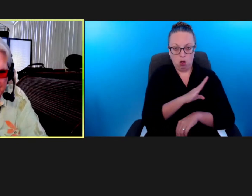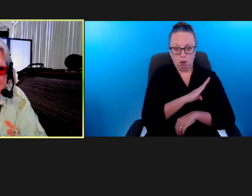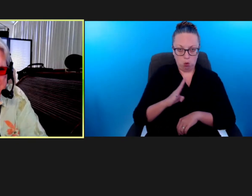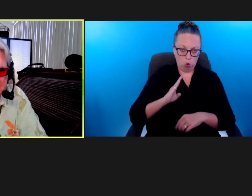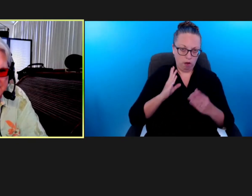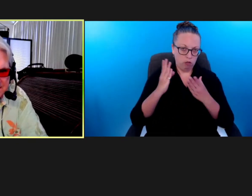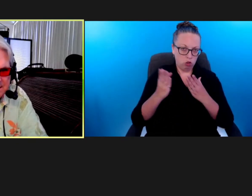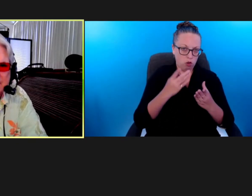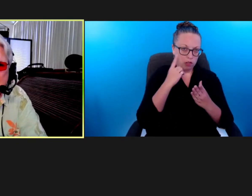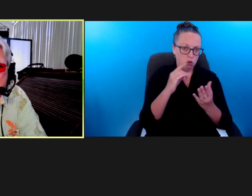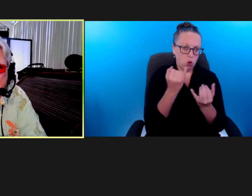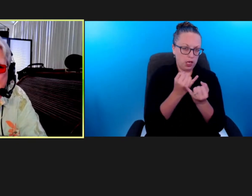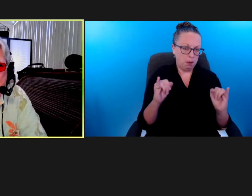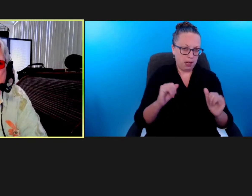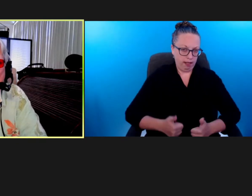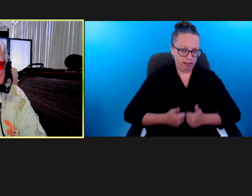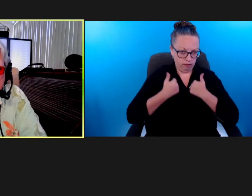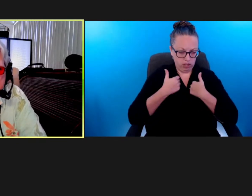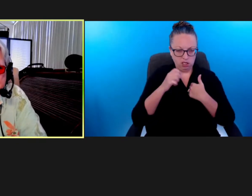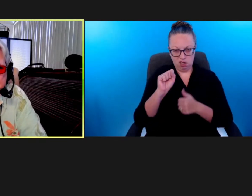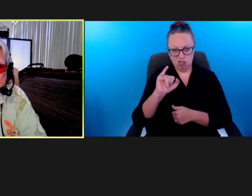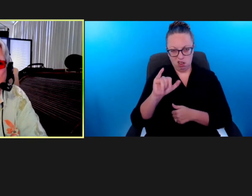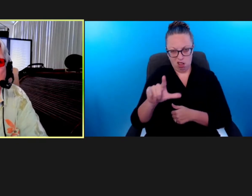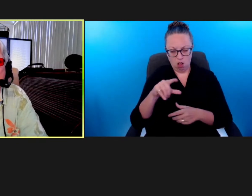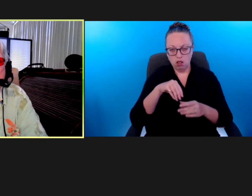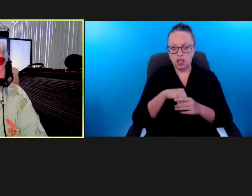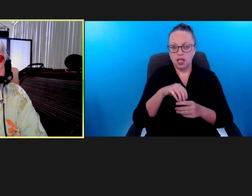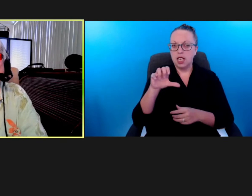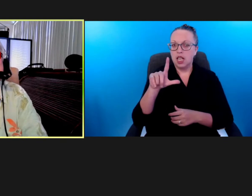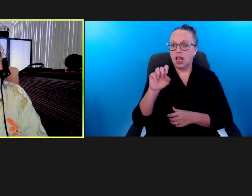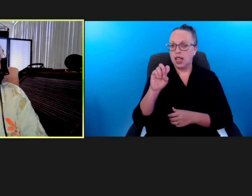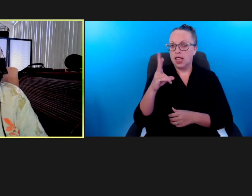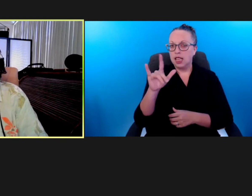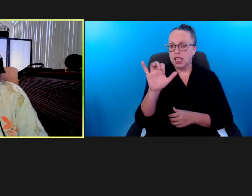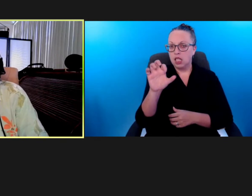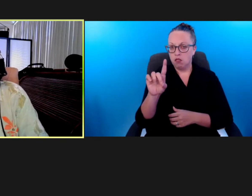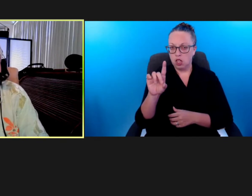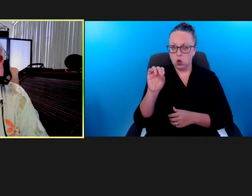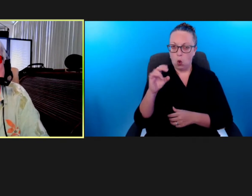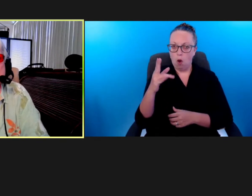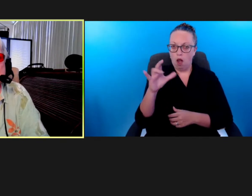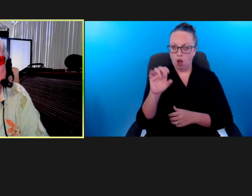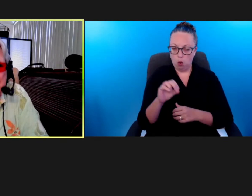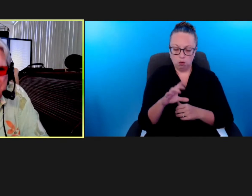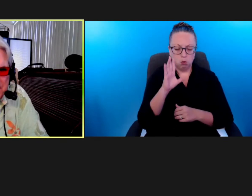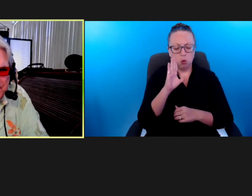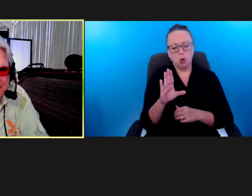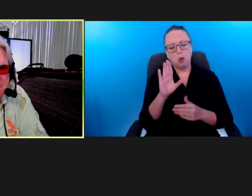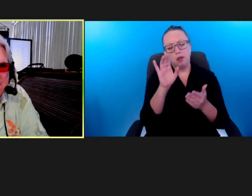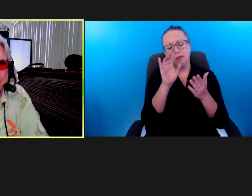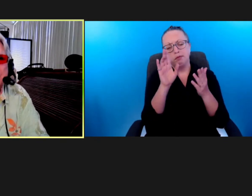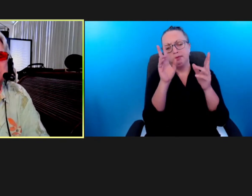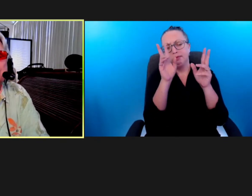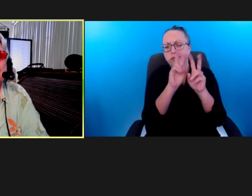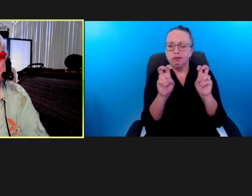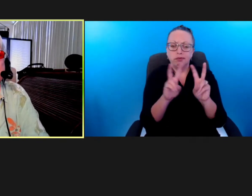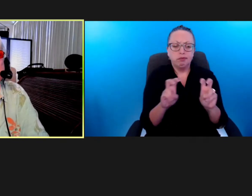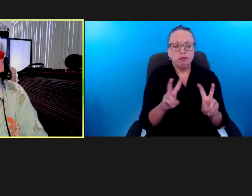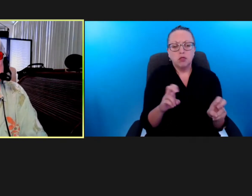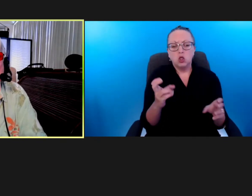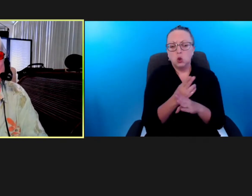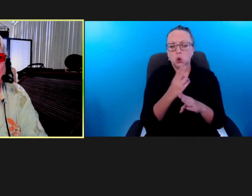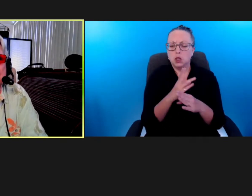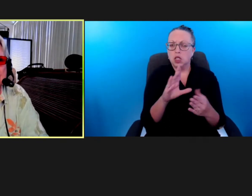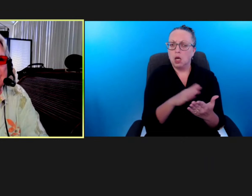Independent Living, SIL, in Cleveland, Ohio. SIL was exploring using a musical theater piece produced by